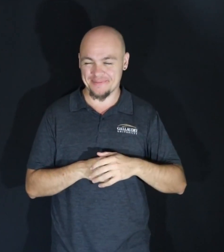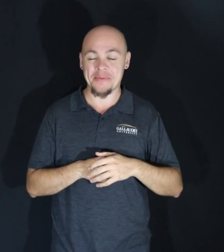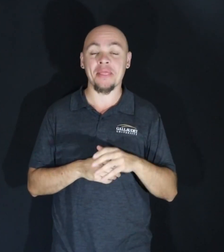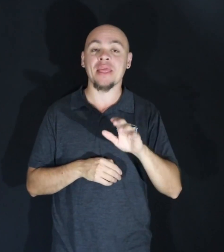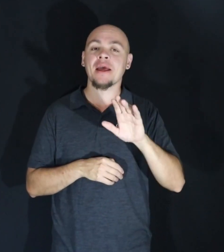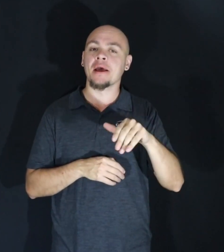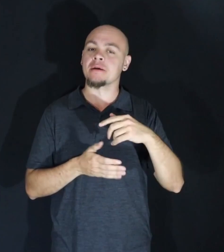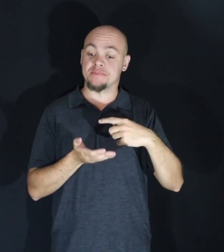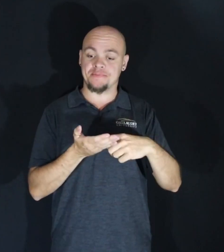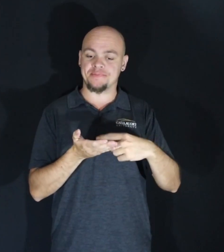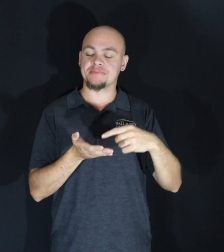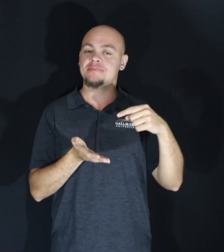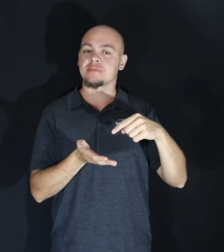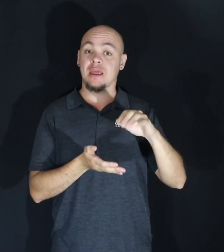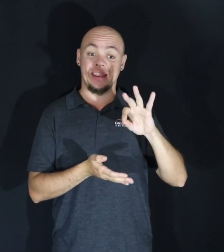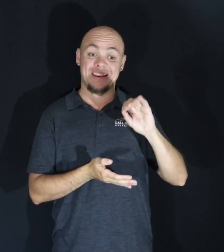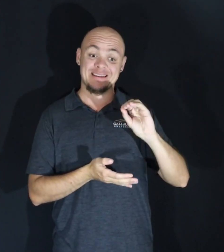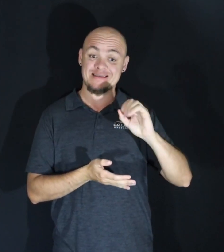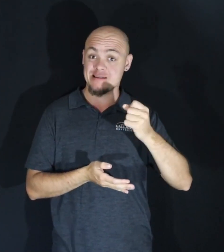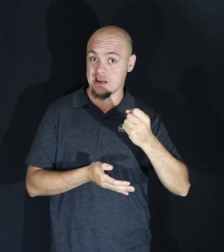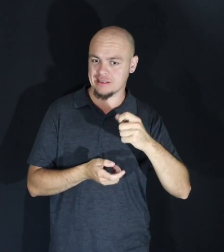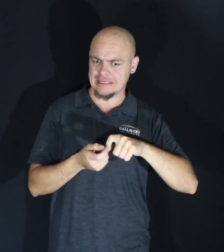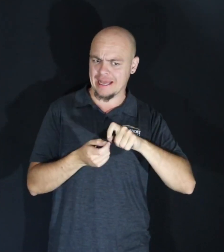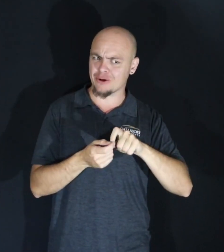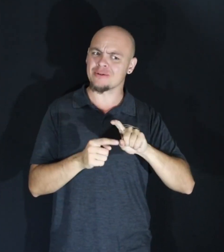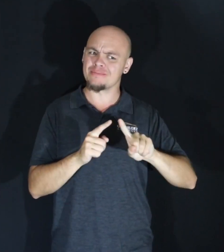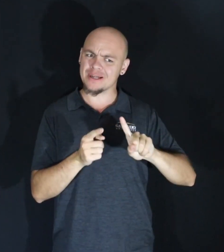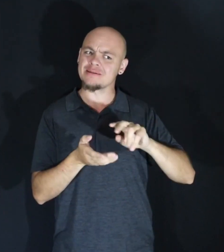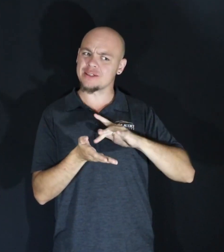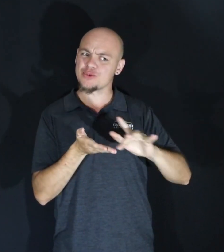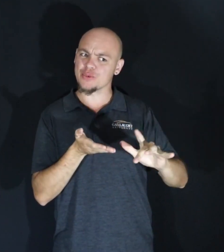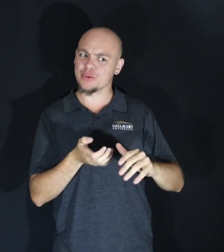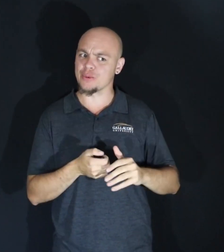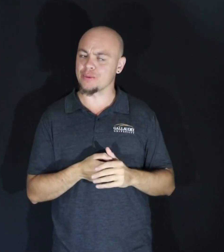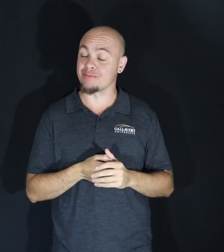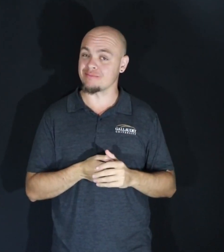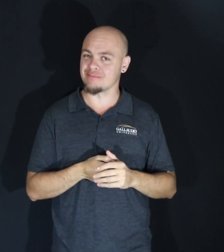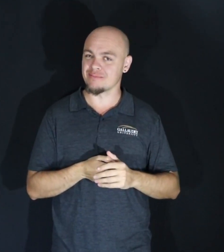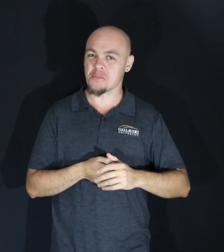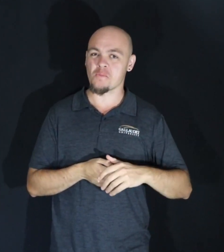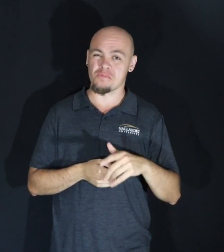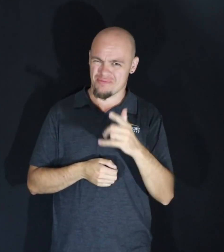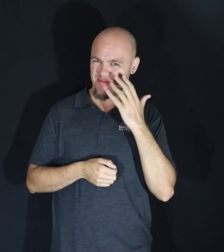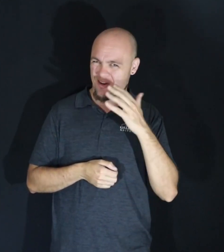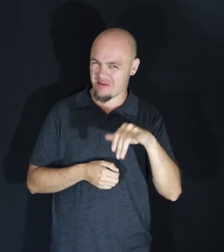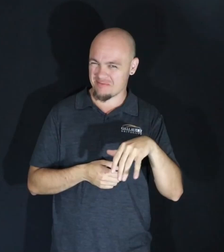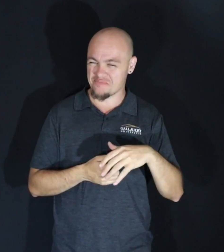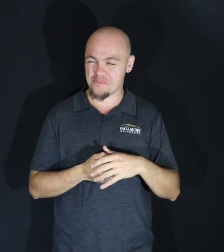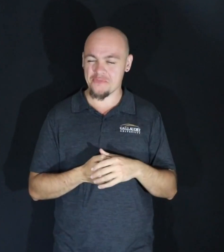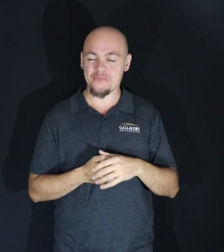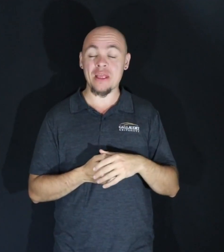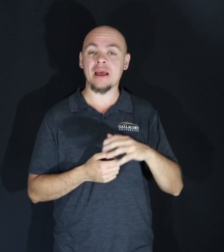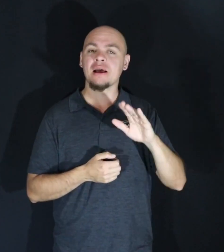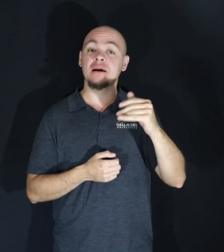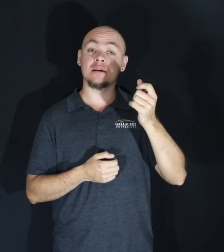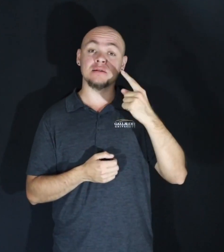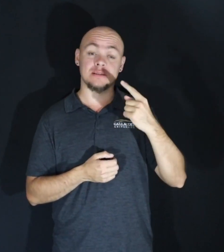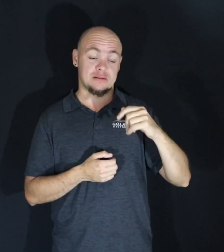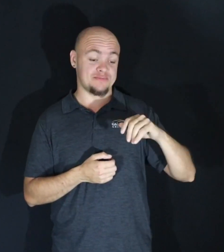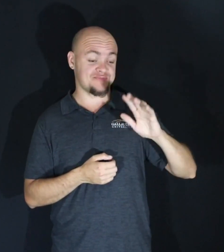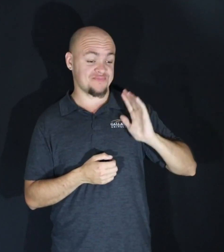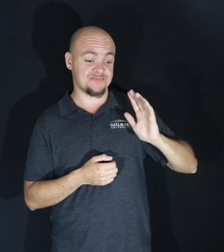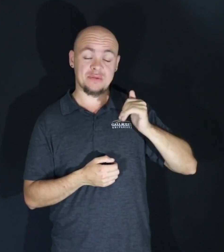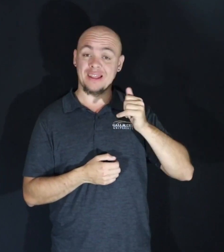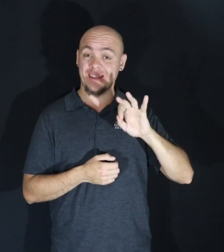Because I'm talking about the 90s, it's accurate, but it's rude. You know? You see, in the 90s, we